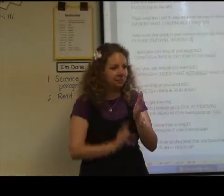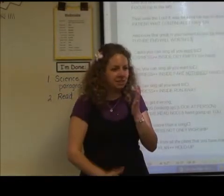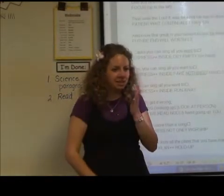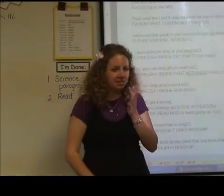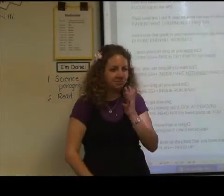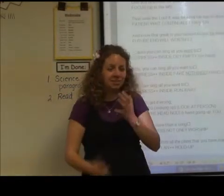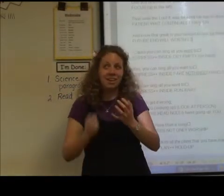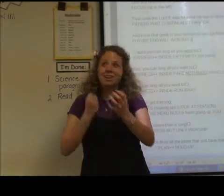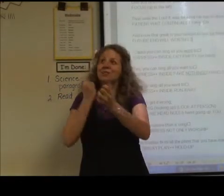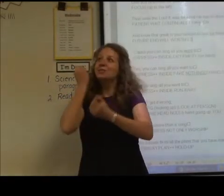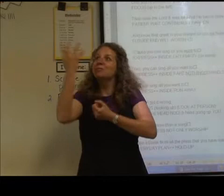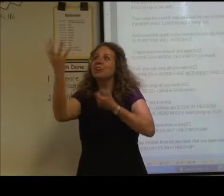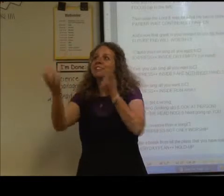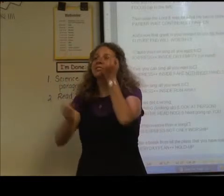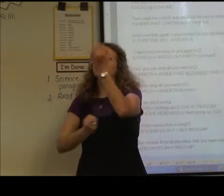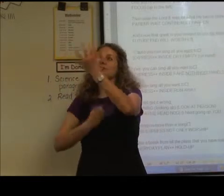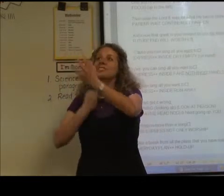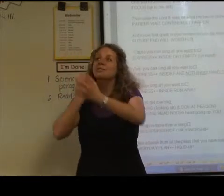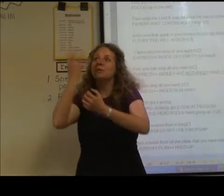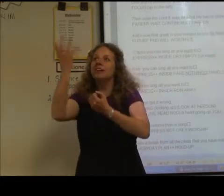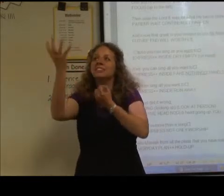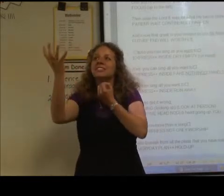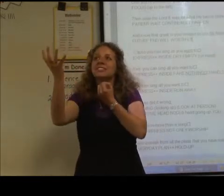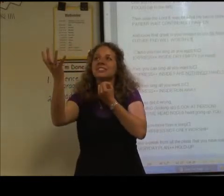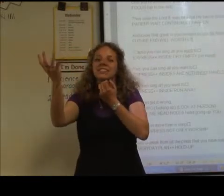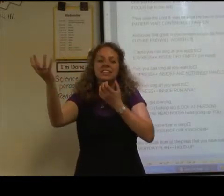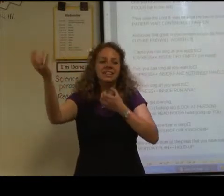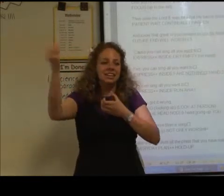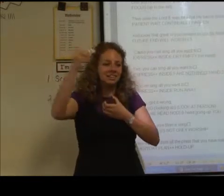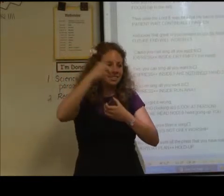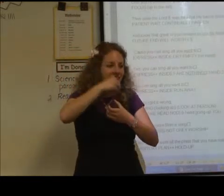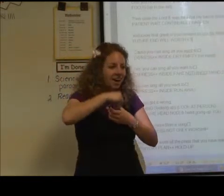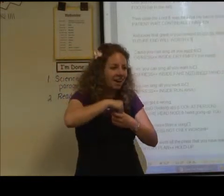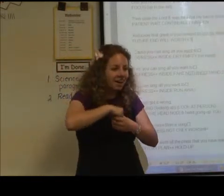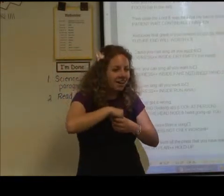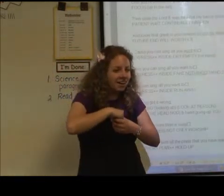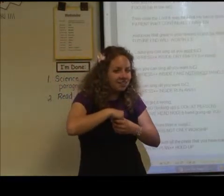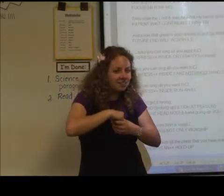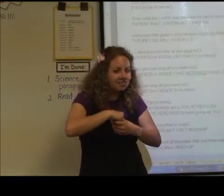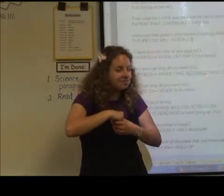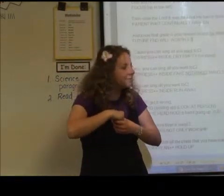empty. Express, express, express. Inside,